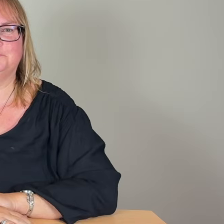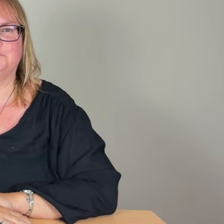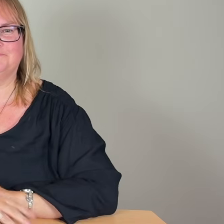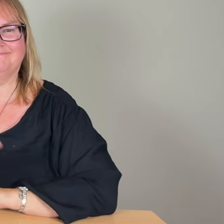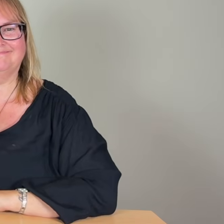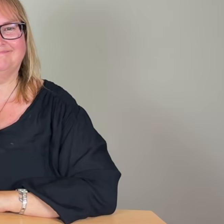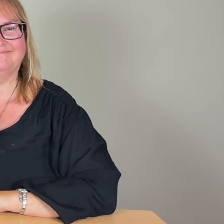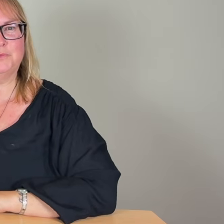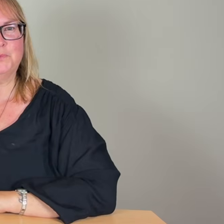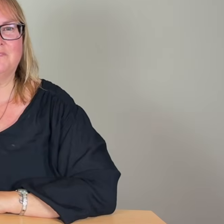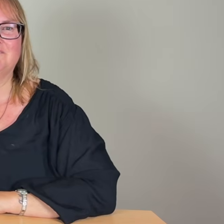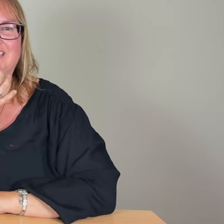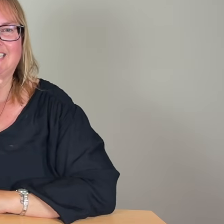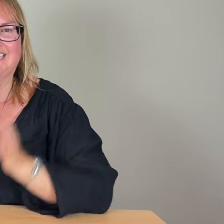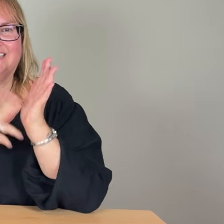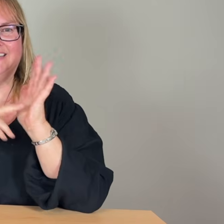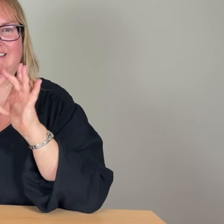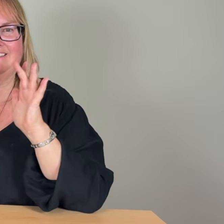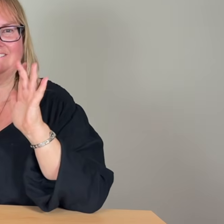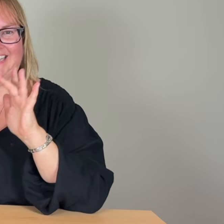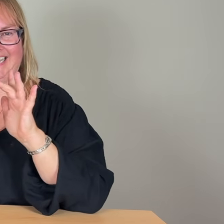And this is Vicky.